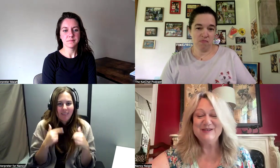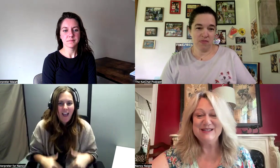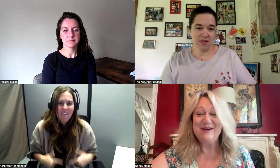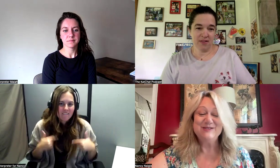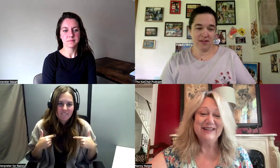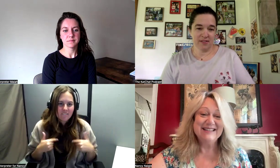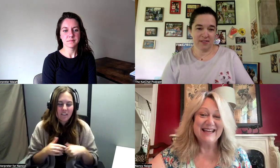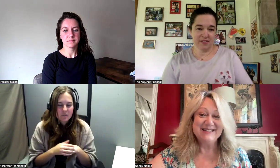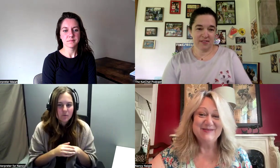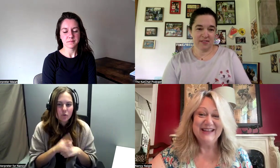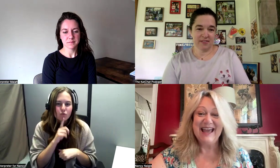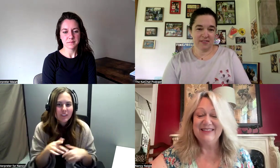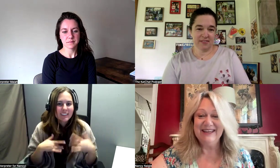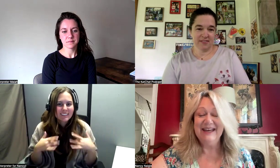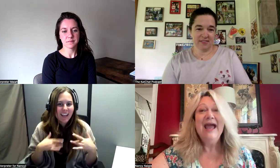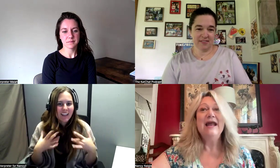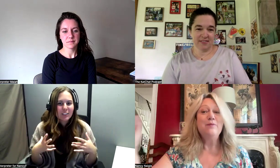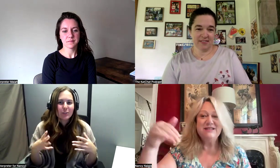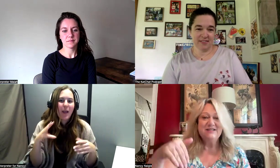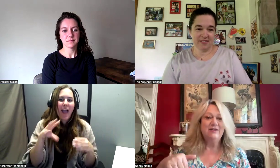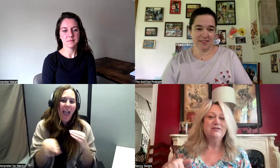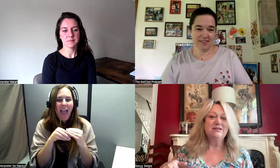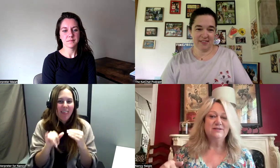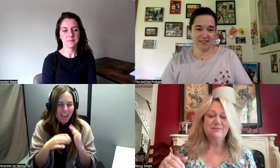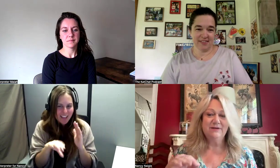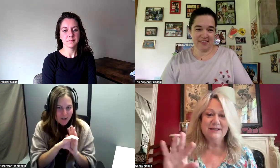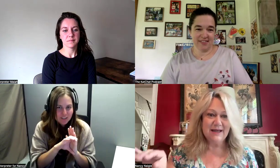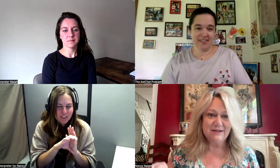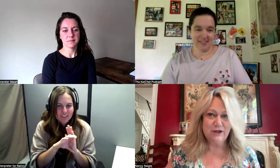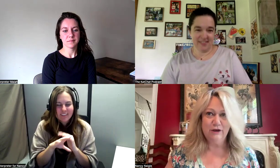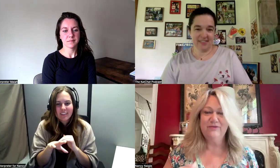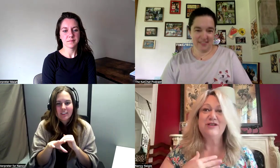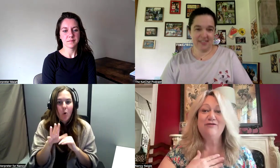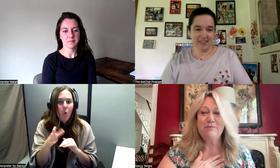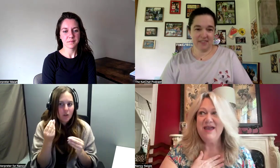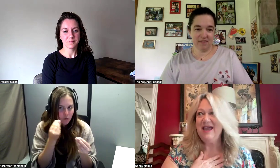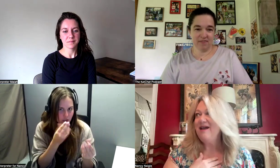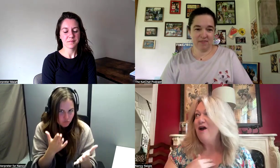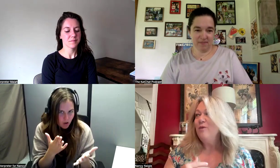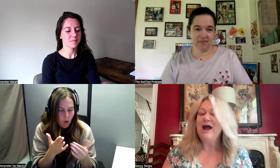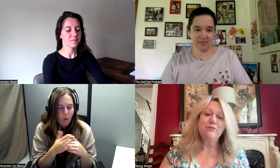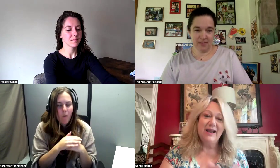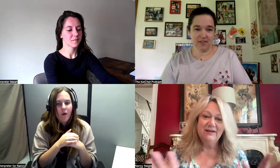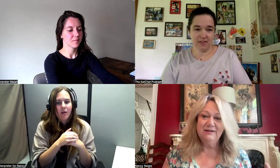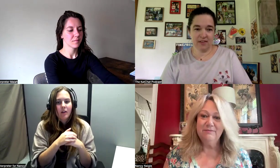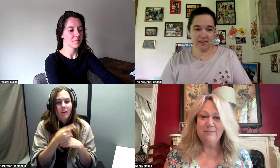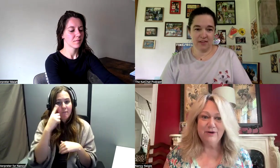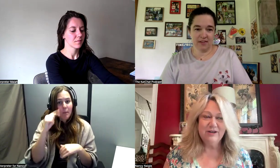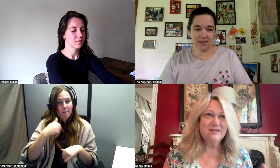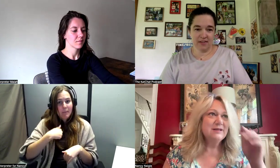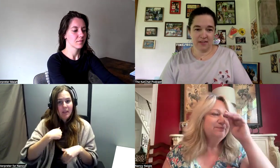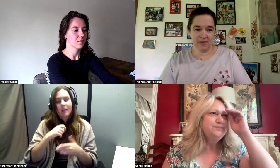that, that was really exciting to me, Kathleen. And I want to, so here's some little inside scoop. So for me, when I'm writing